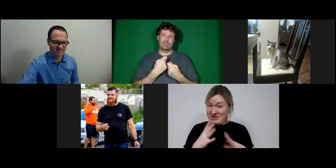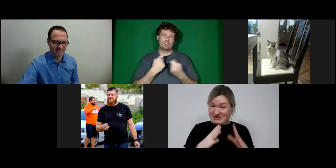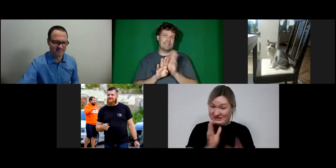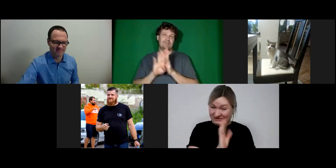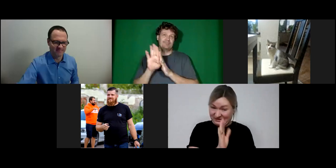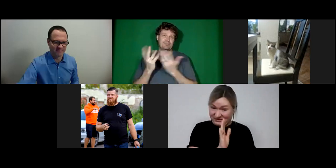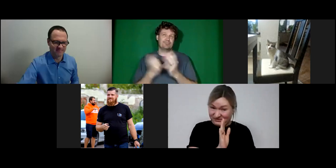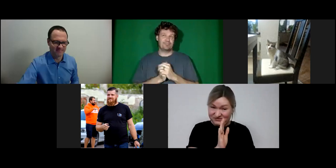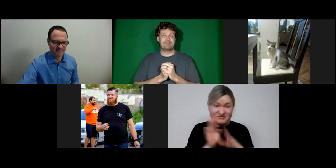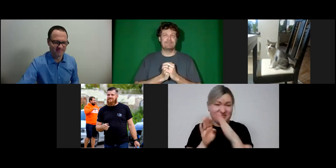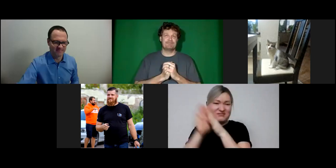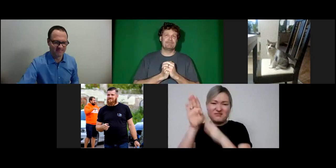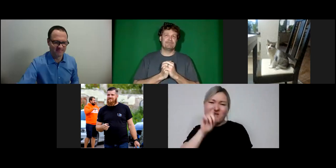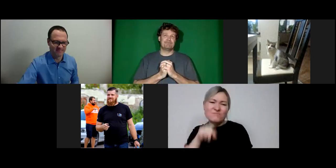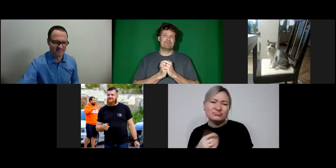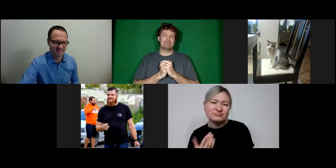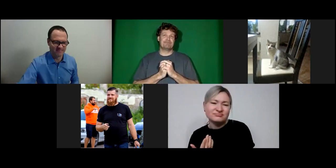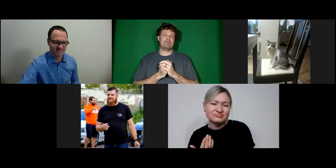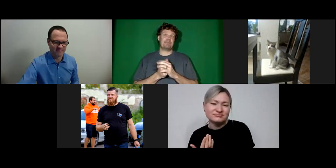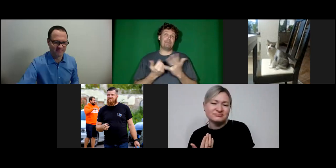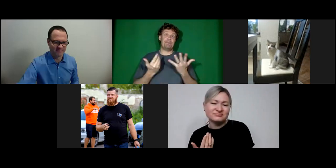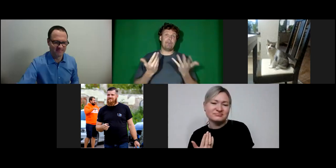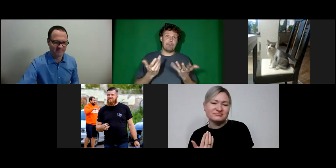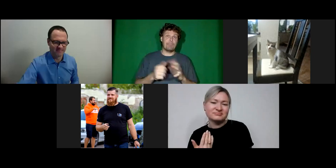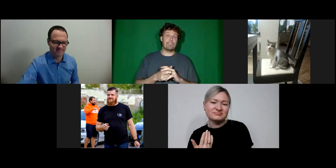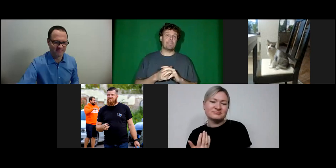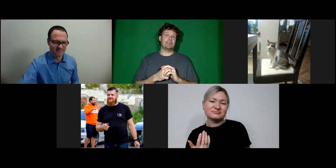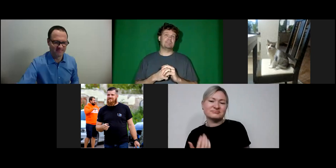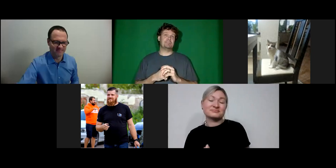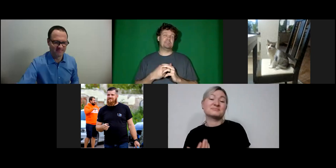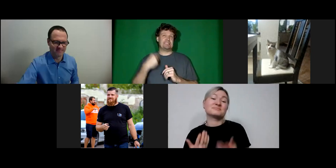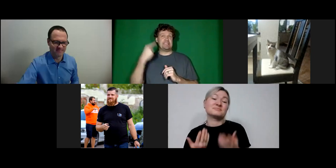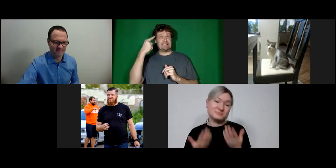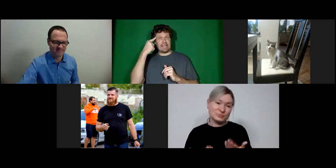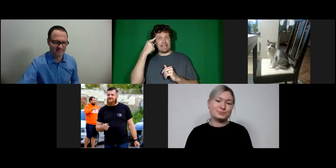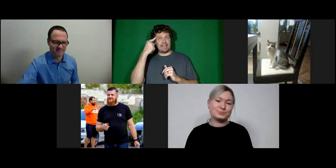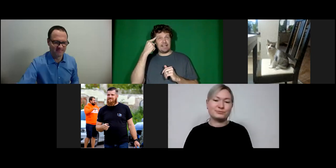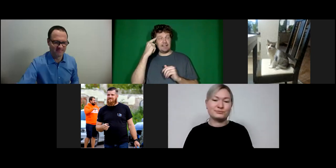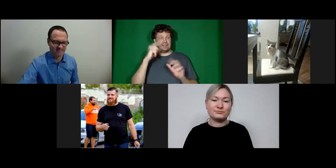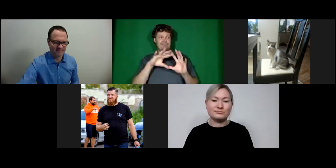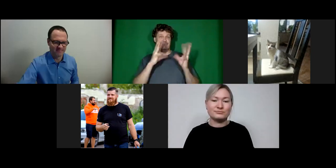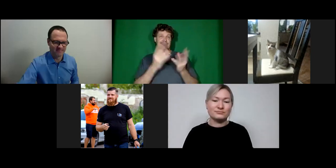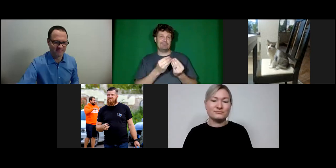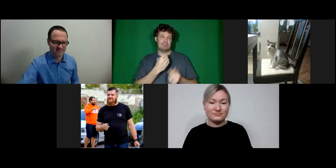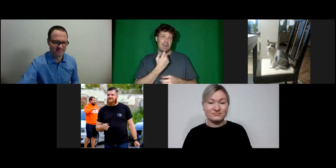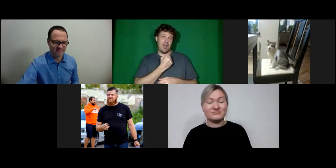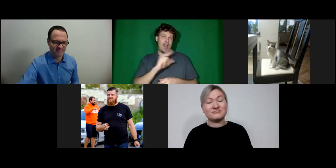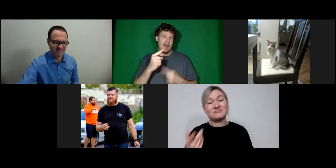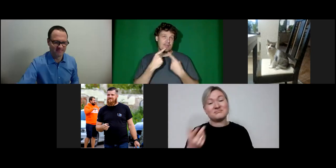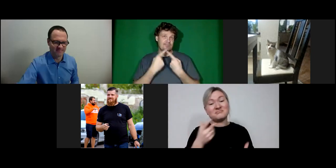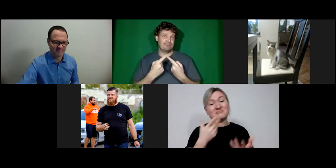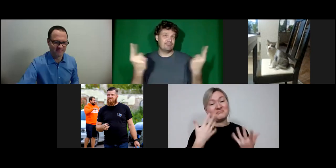health is. And also that without training, I would not be able to further improve my play.